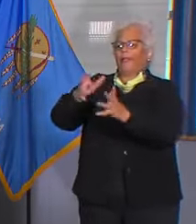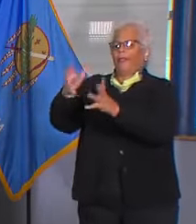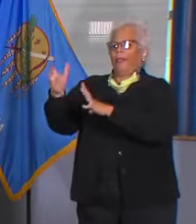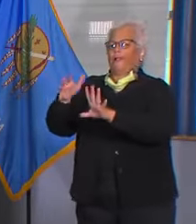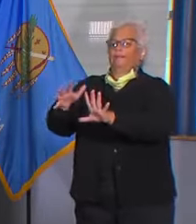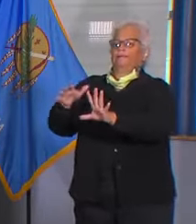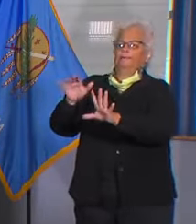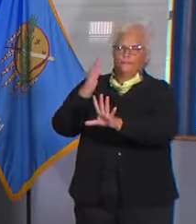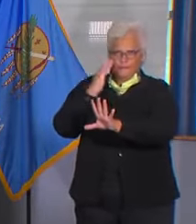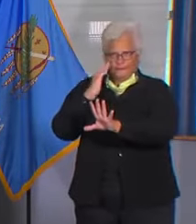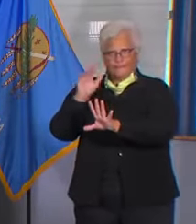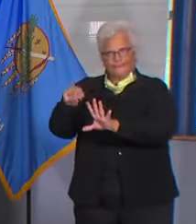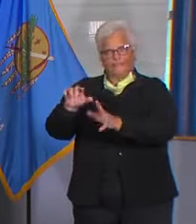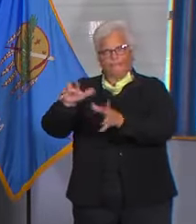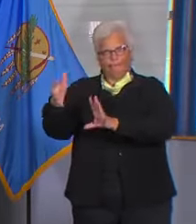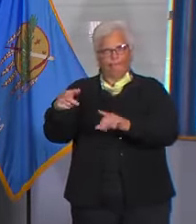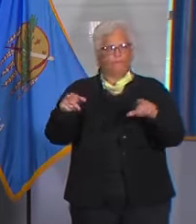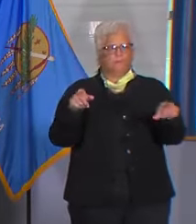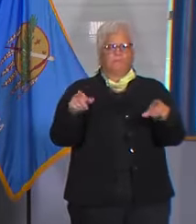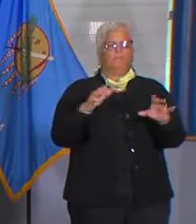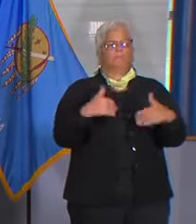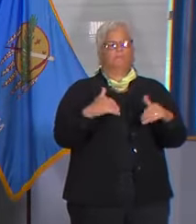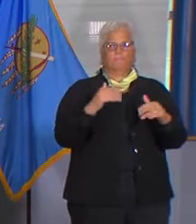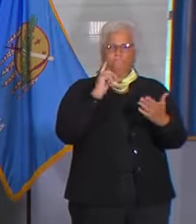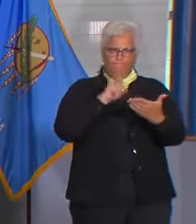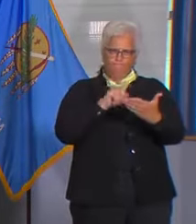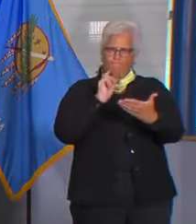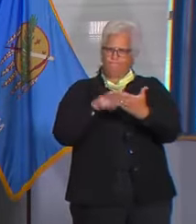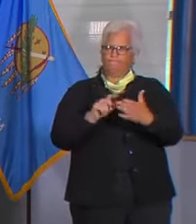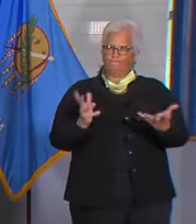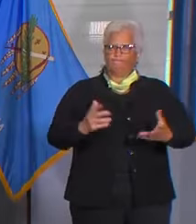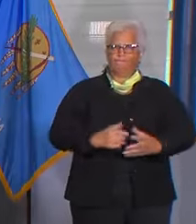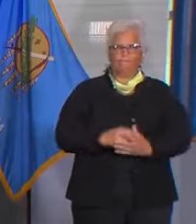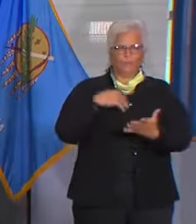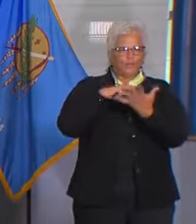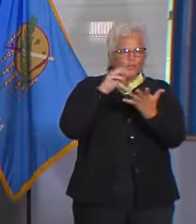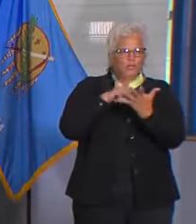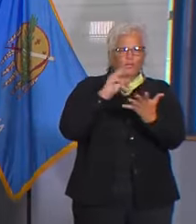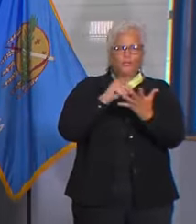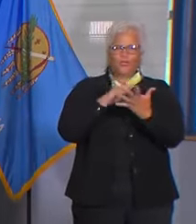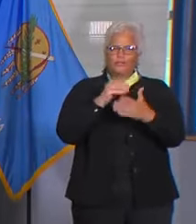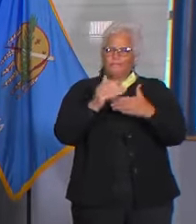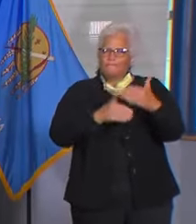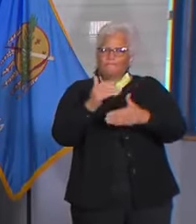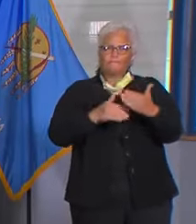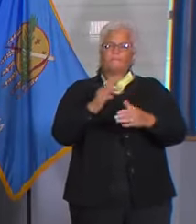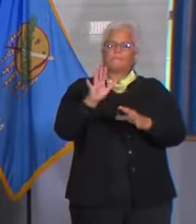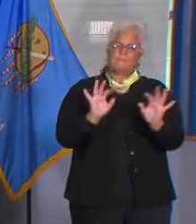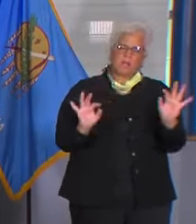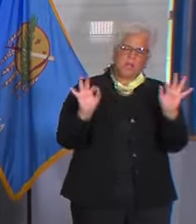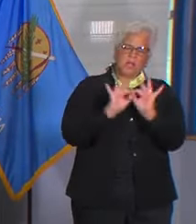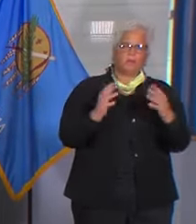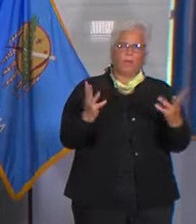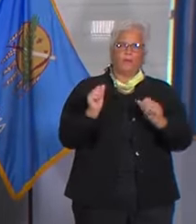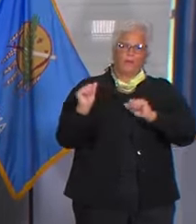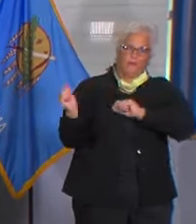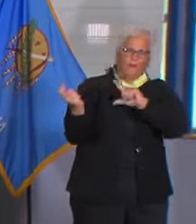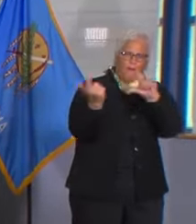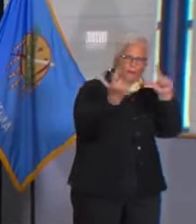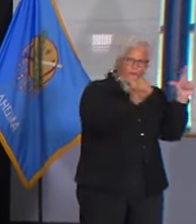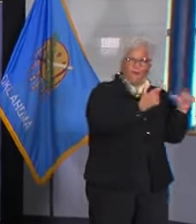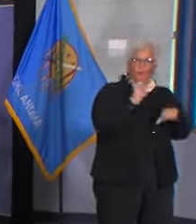to be united so that we can beat this virus down and we are no longer in COVID era. So thank you for your time today. At this juncture, I'd